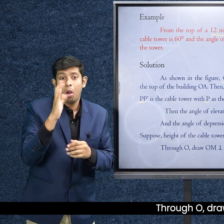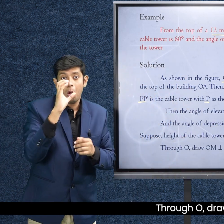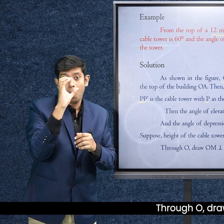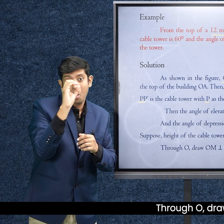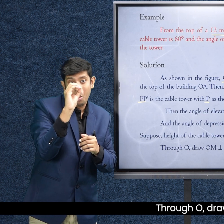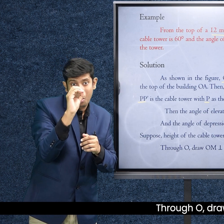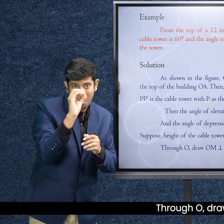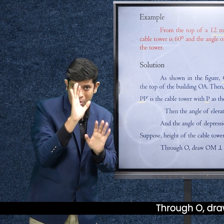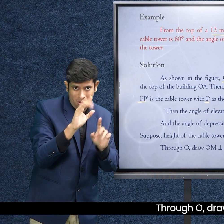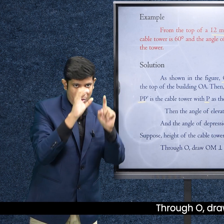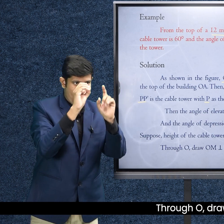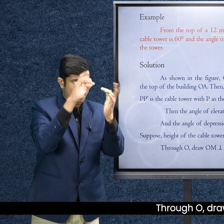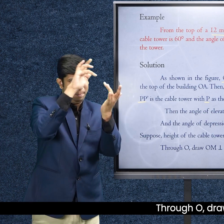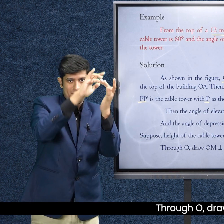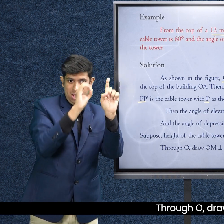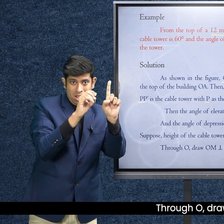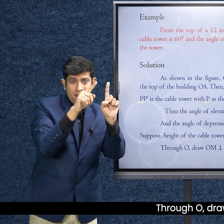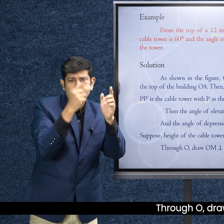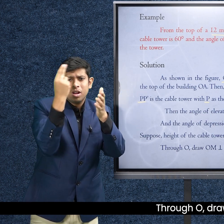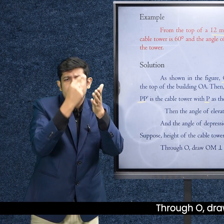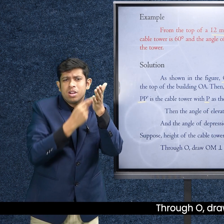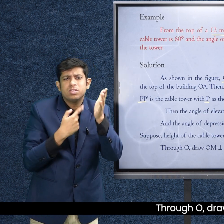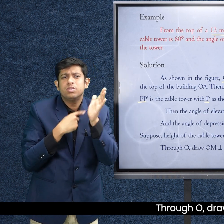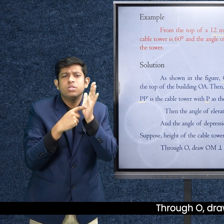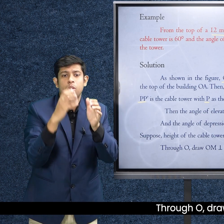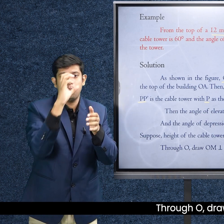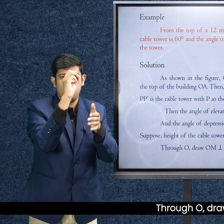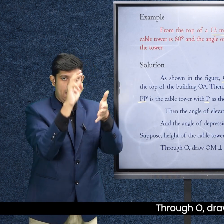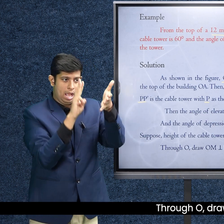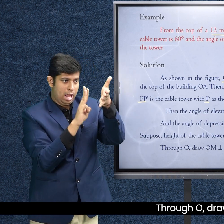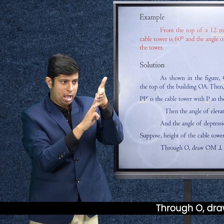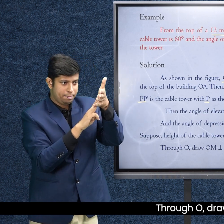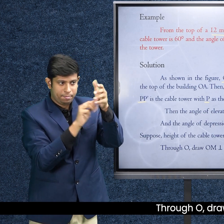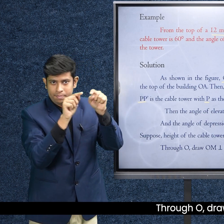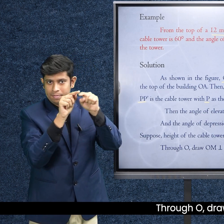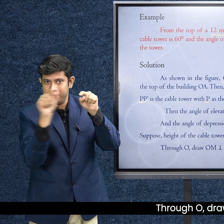Through O, draw OM perpendicular to PP dash.